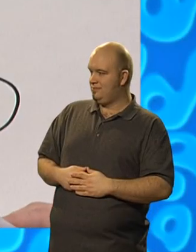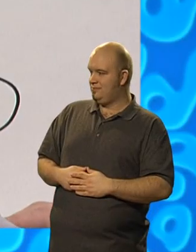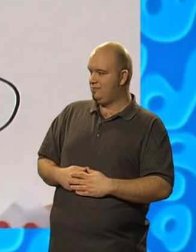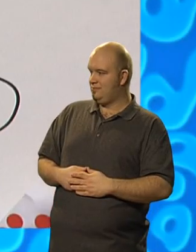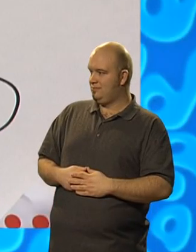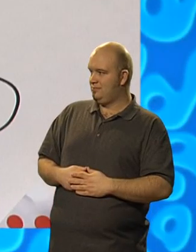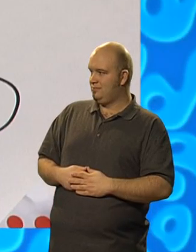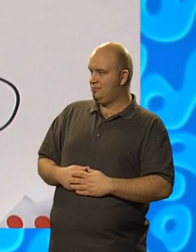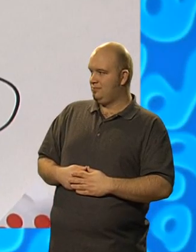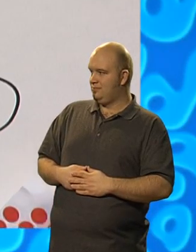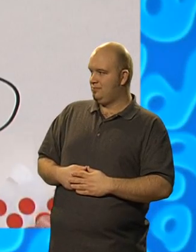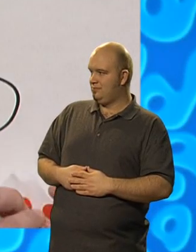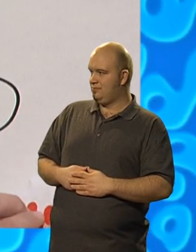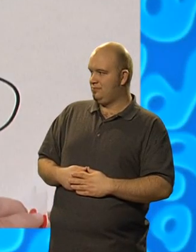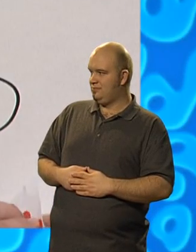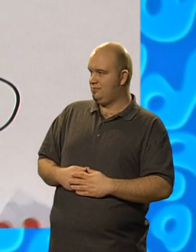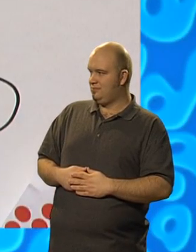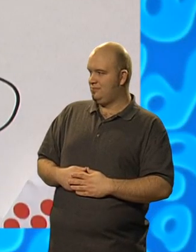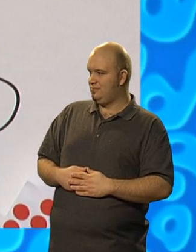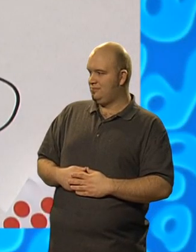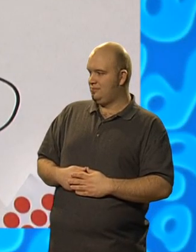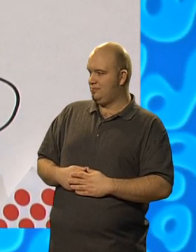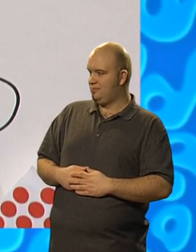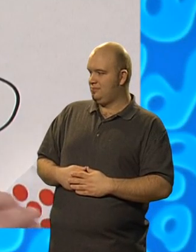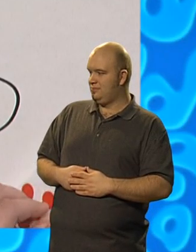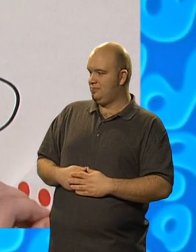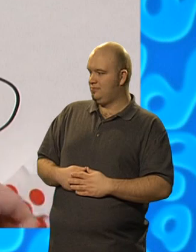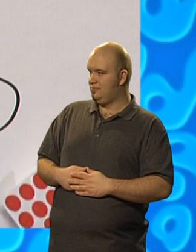flower like that.